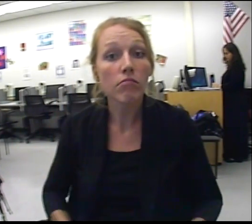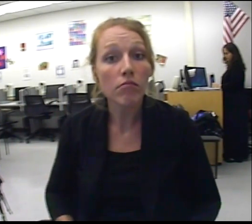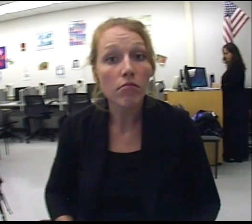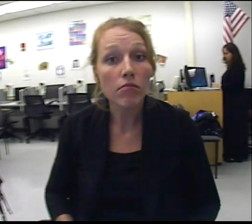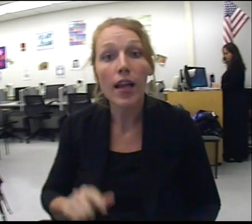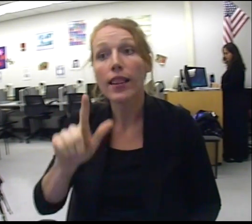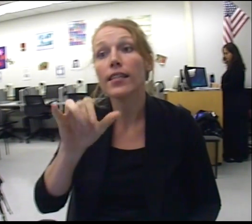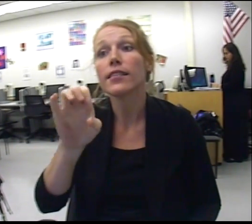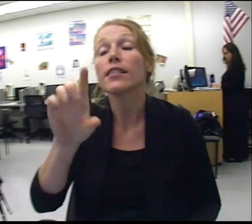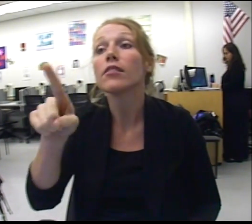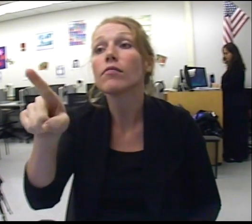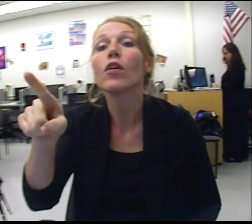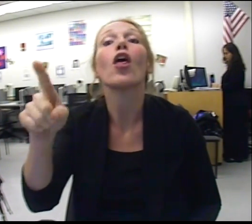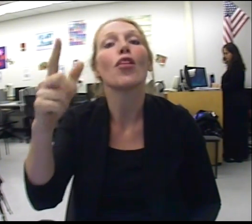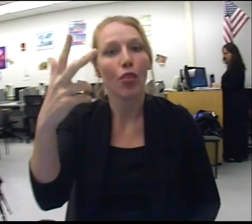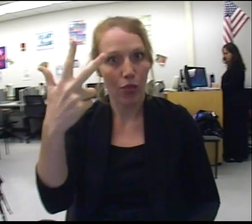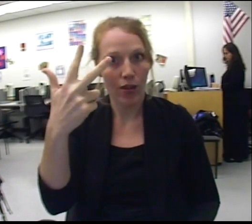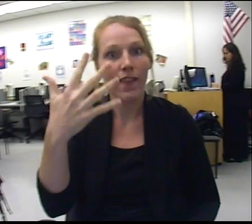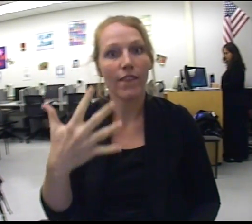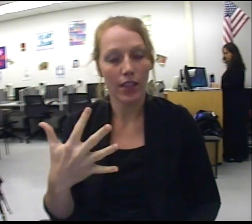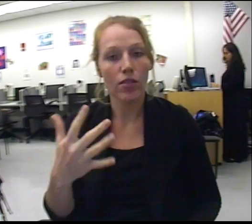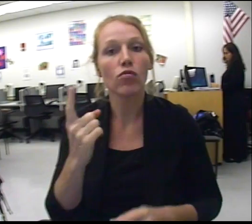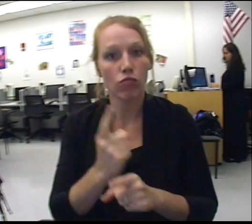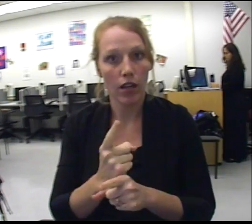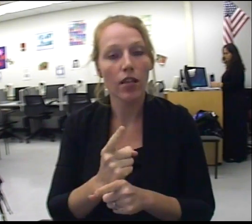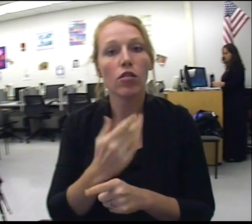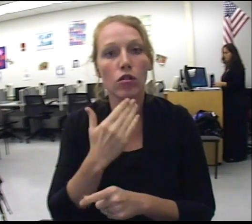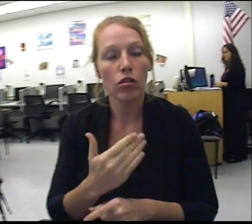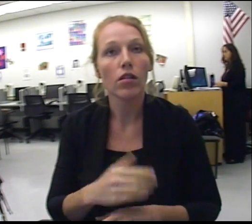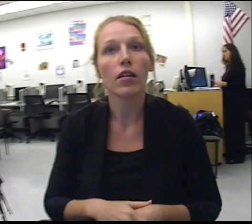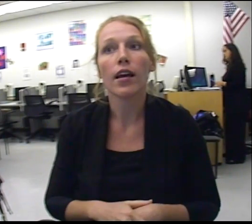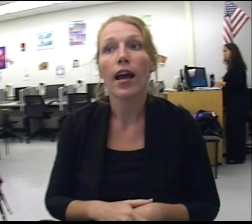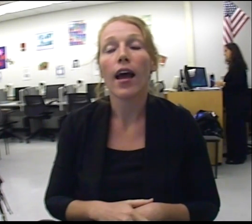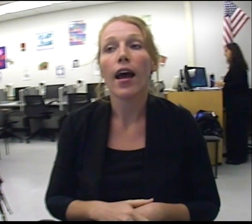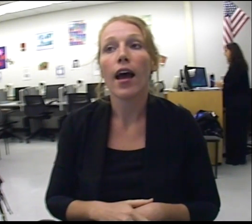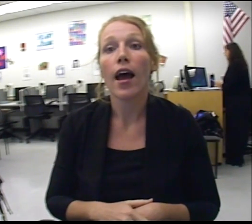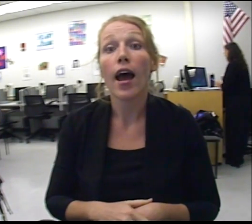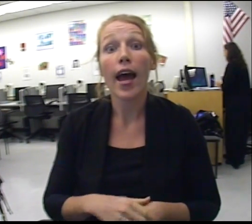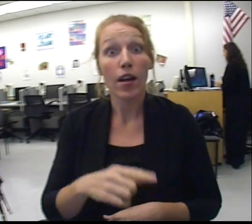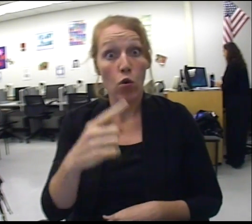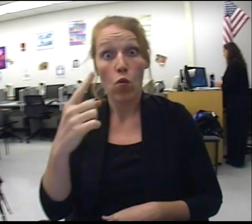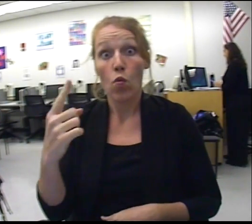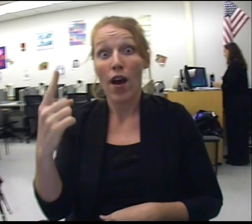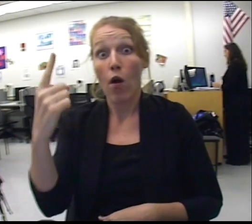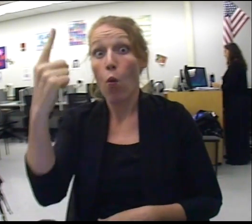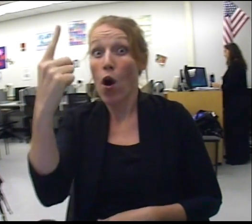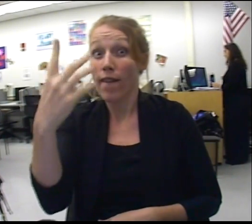3/5. Good. And out of those 3/5, 1/5 were what we called loyalists.